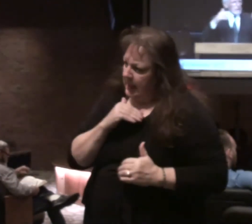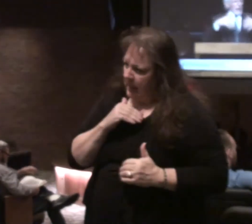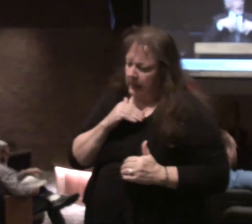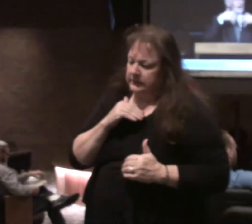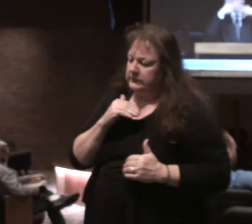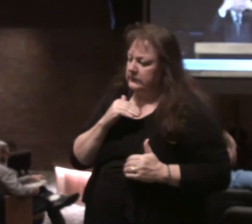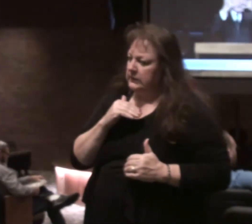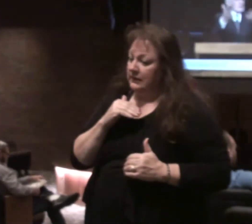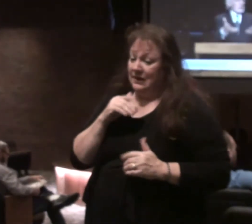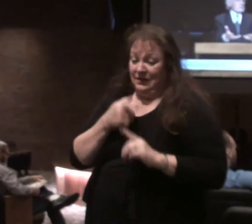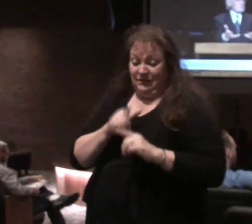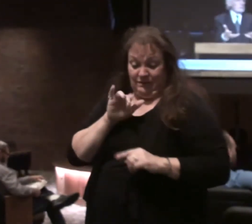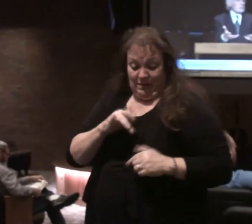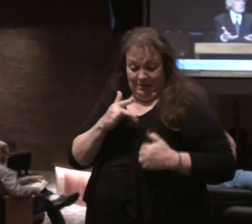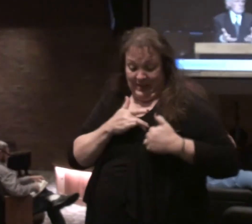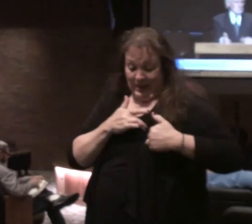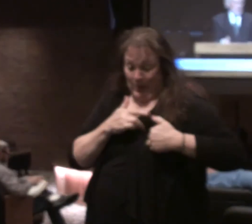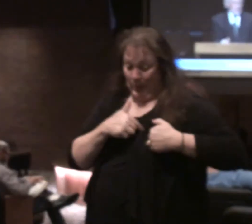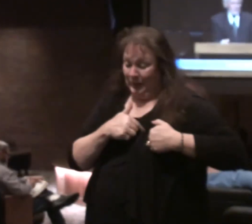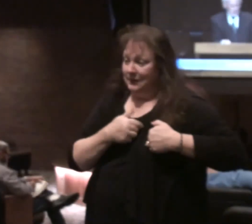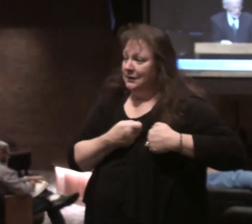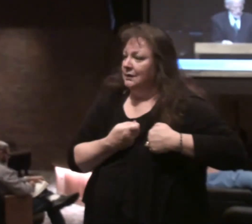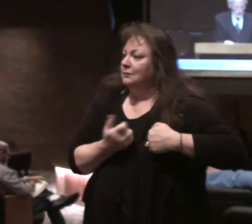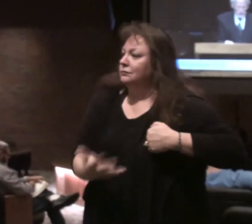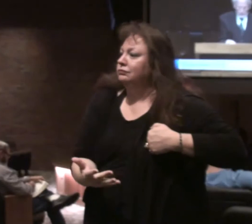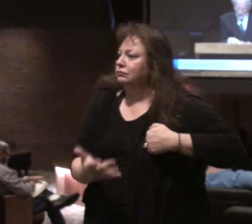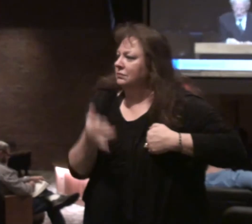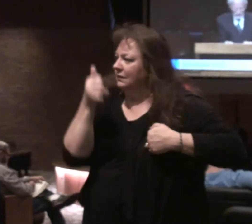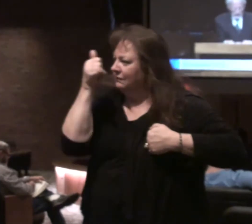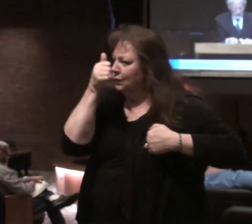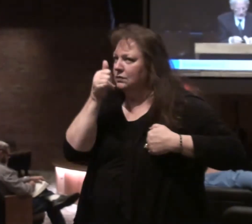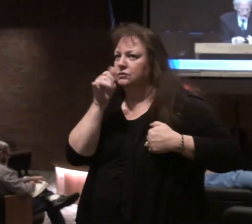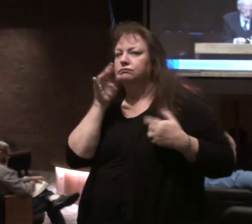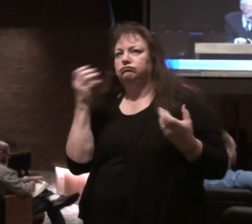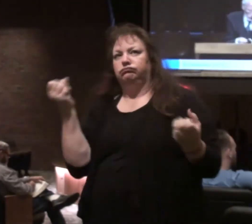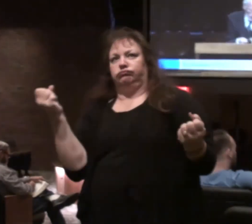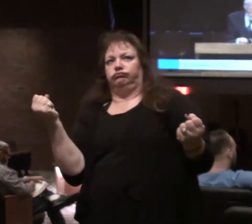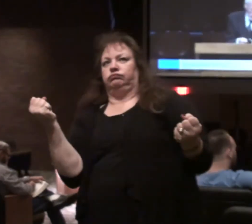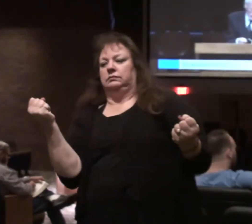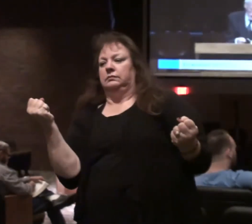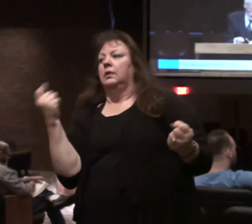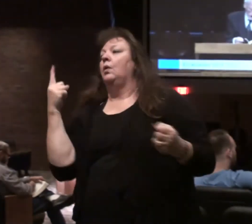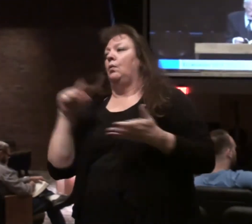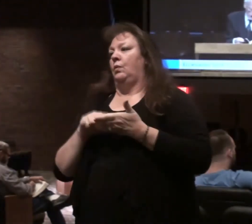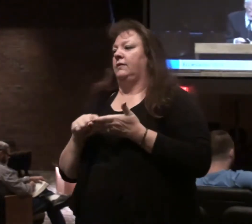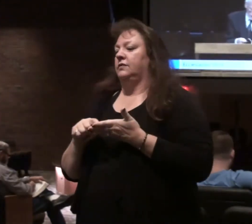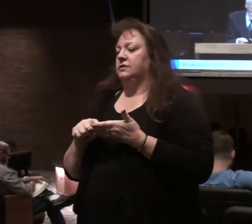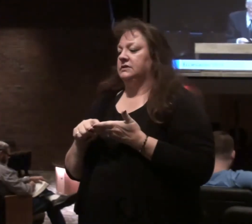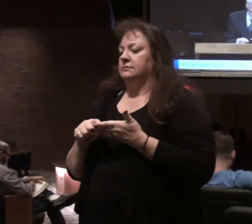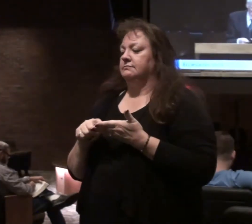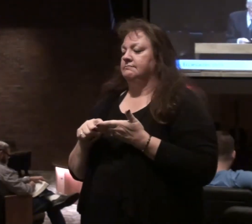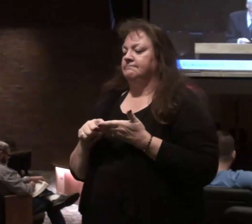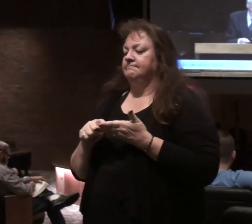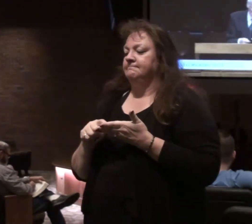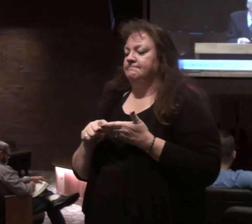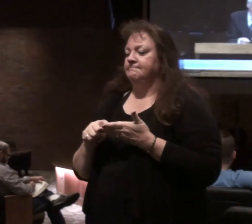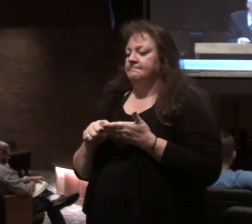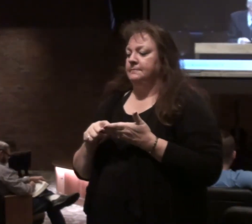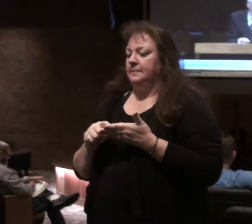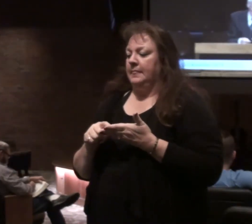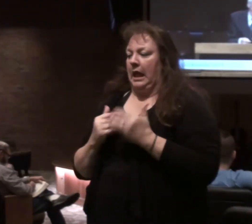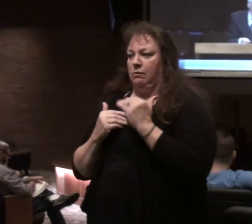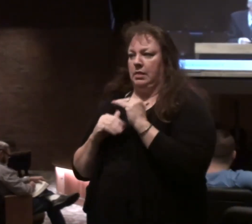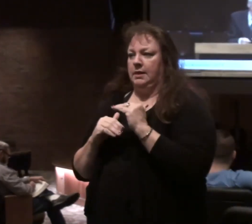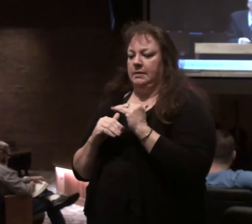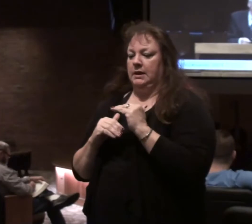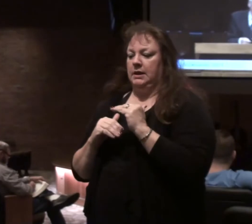things. Out of that comes the foolishness of speech. We have to go to one passage. I am limiting the passage going to other